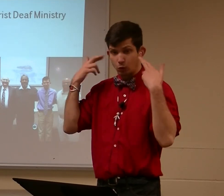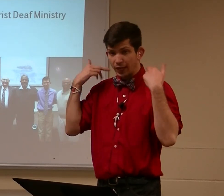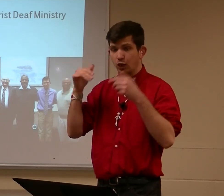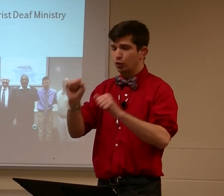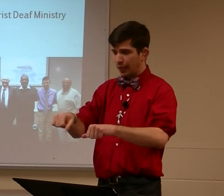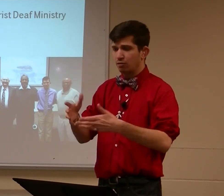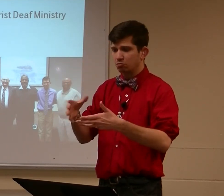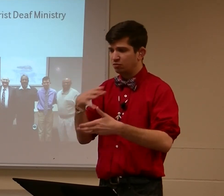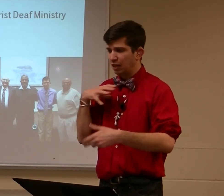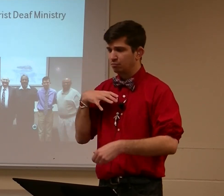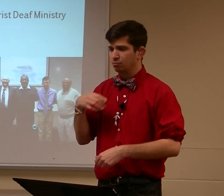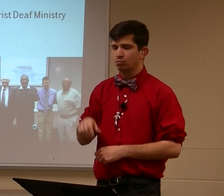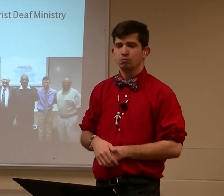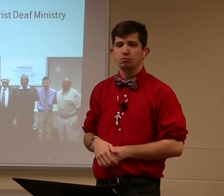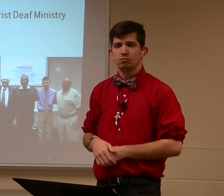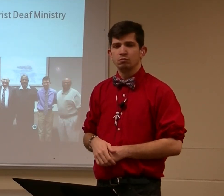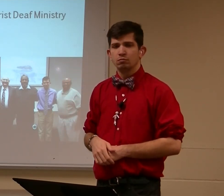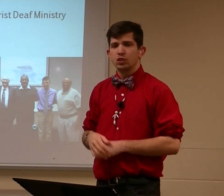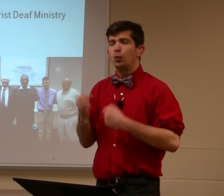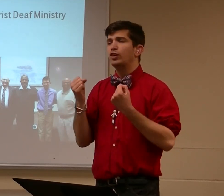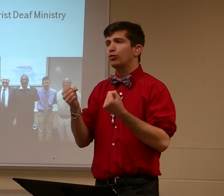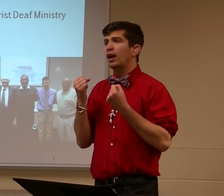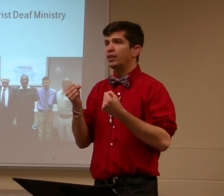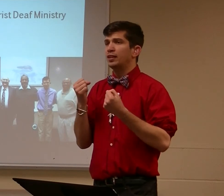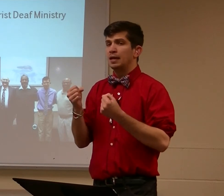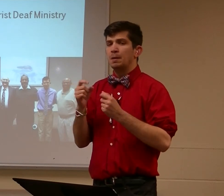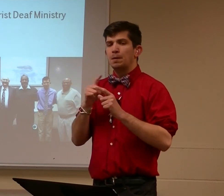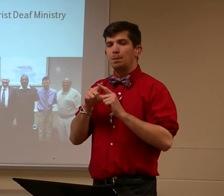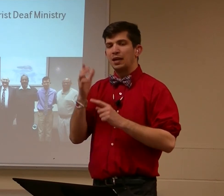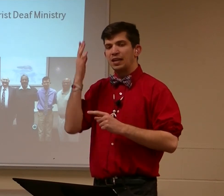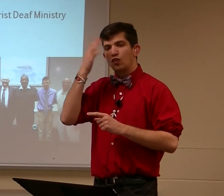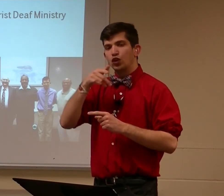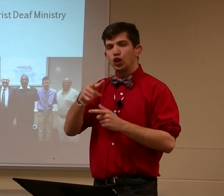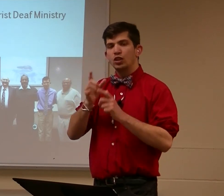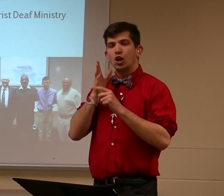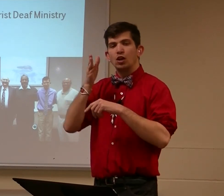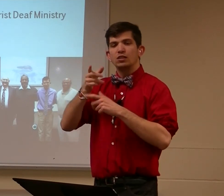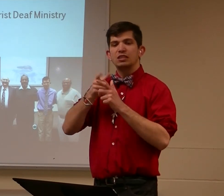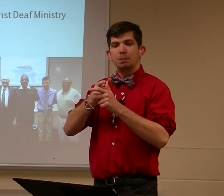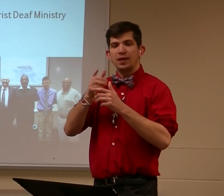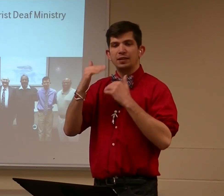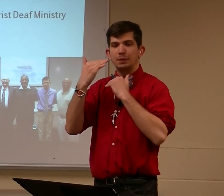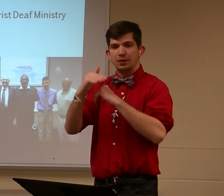radio, you can, it's fine. Well, he's driving, but he overlooked the speed limit.